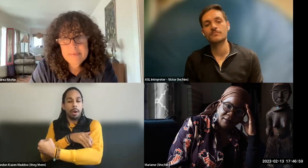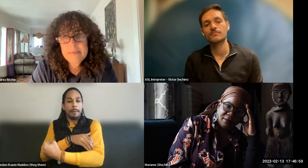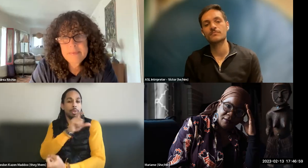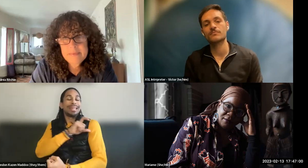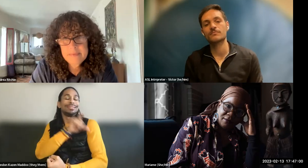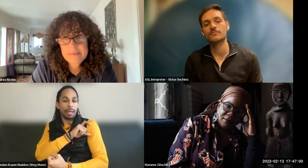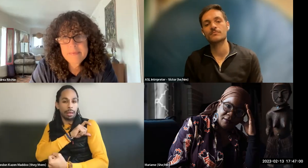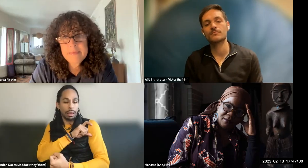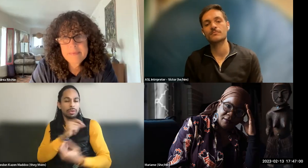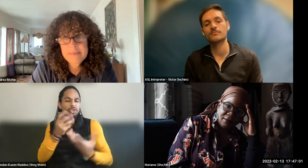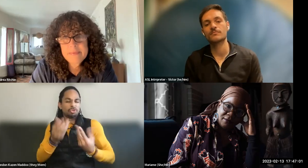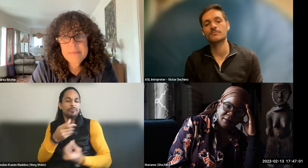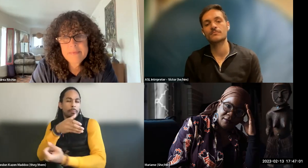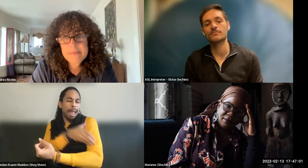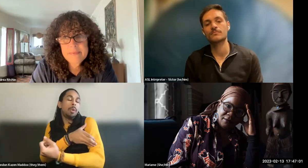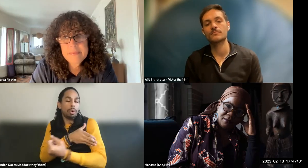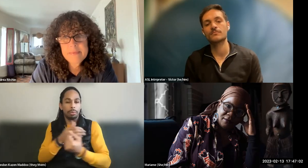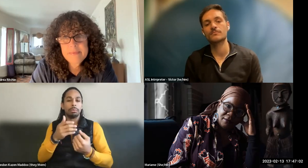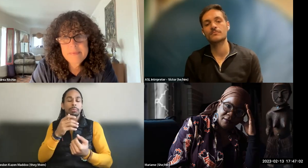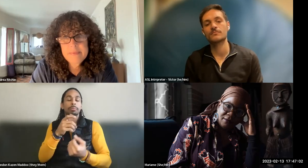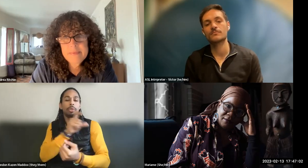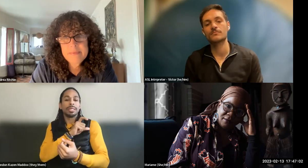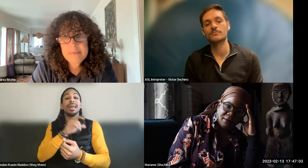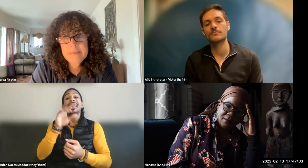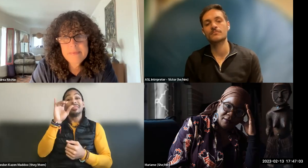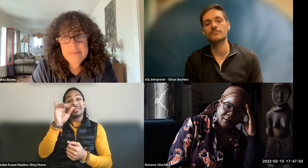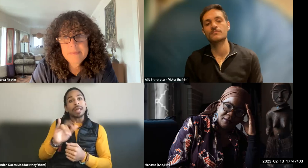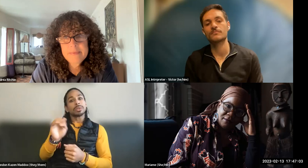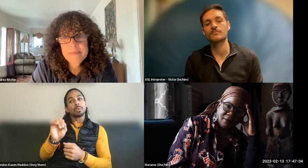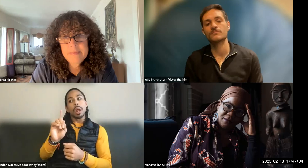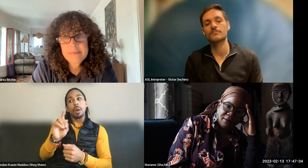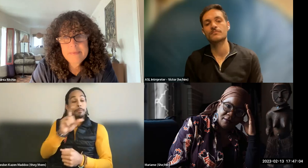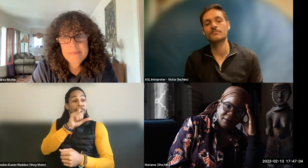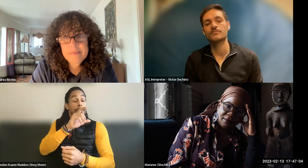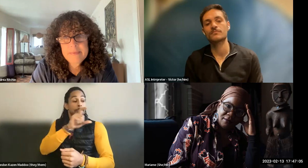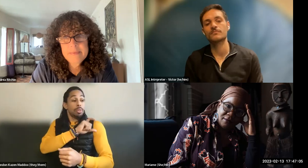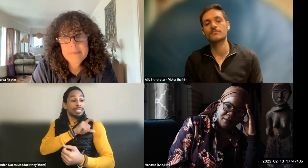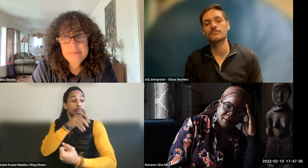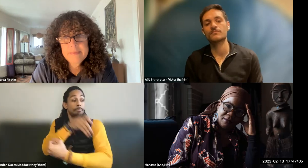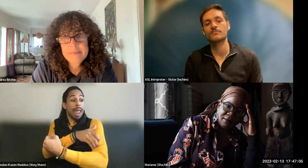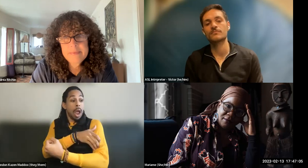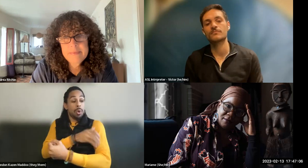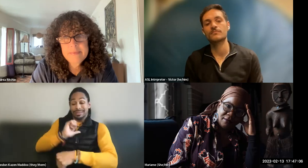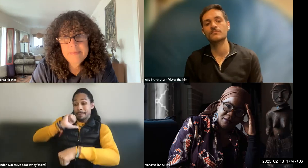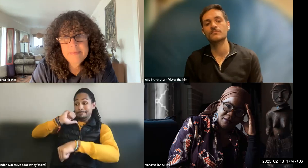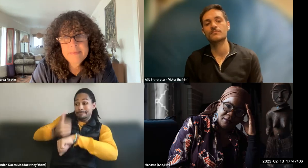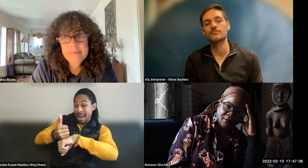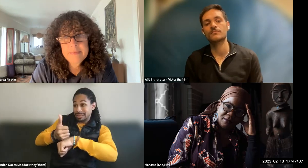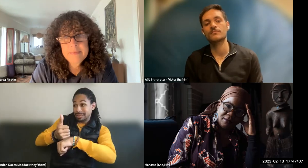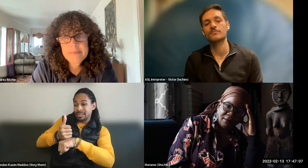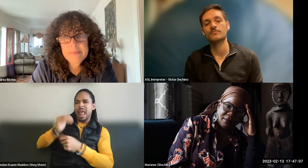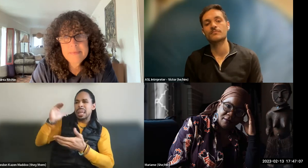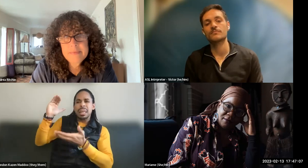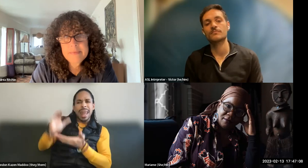quote unquote, police power is based less upon the direct enactment of coercion